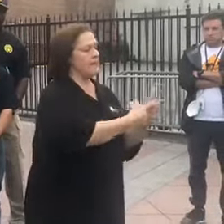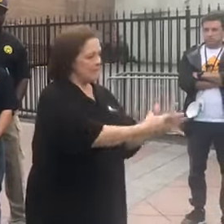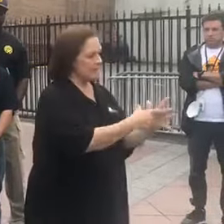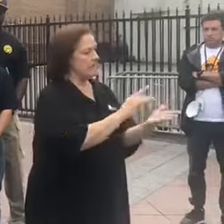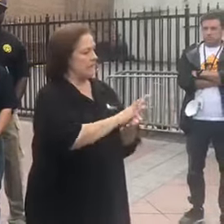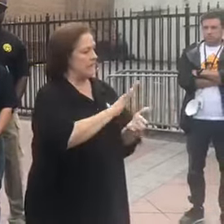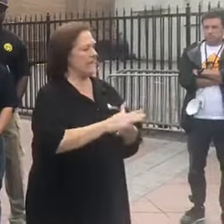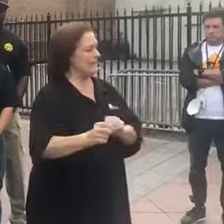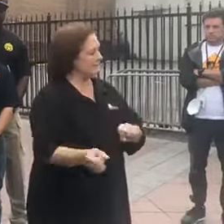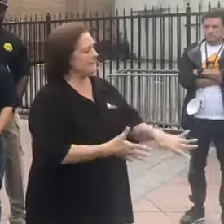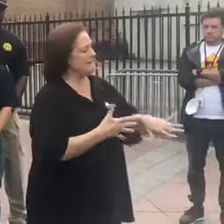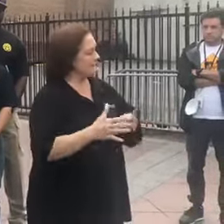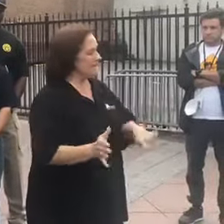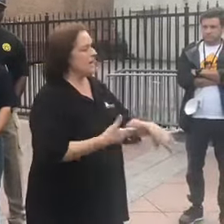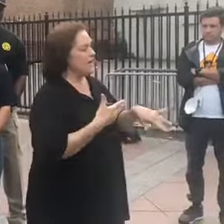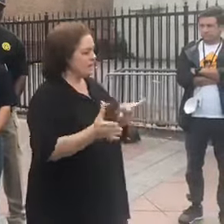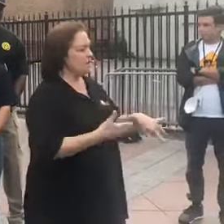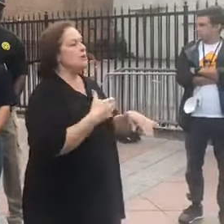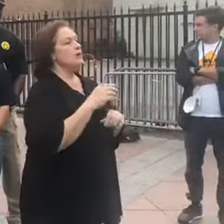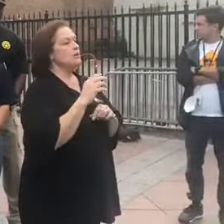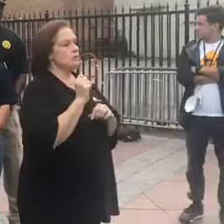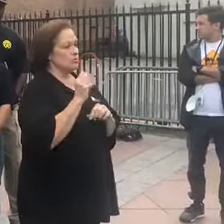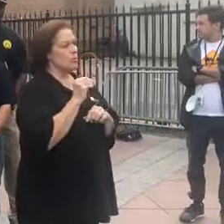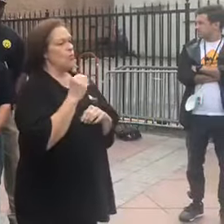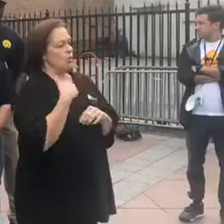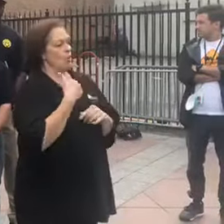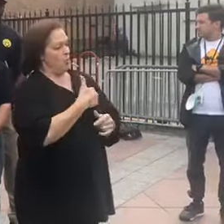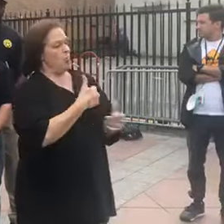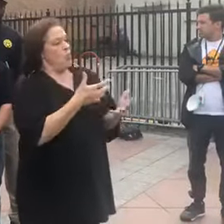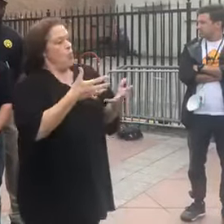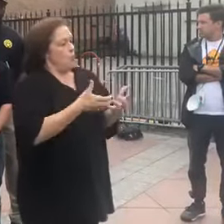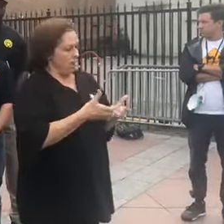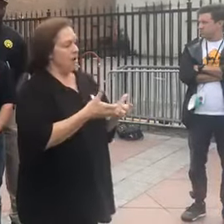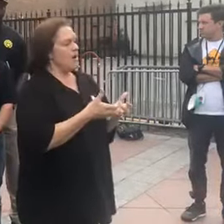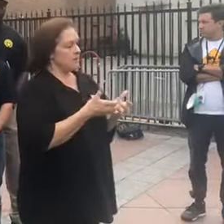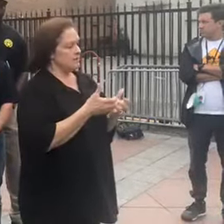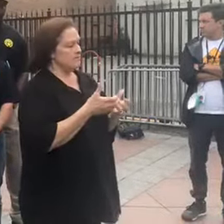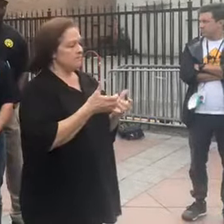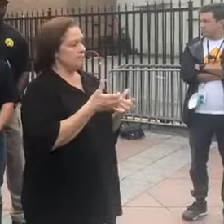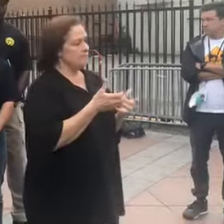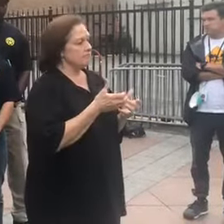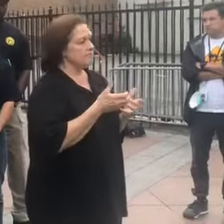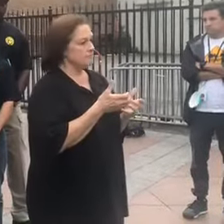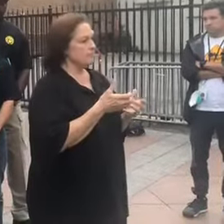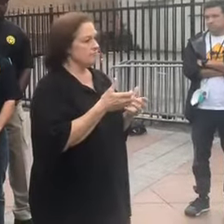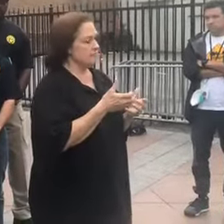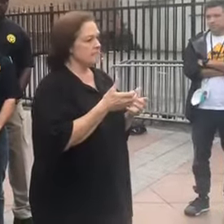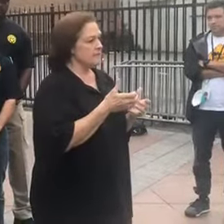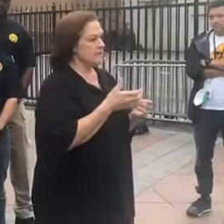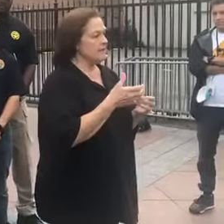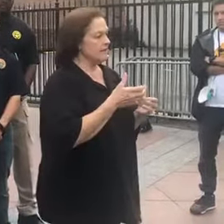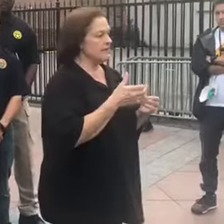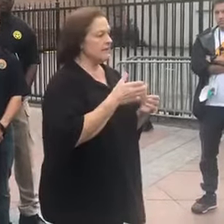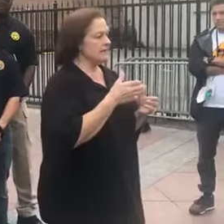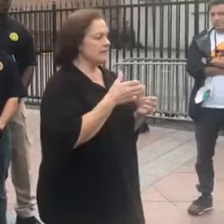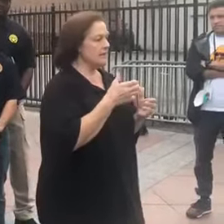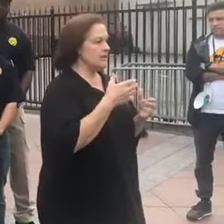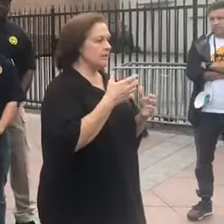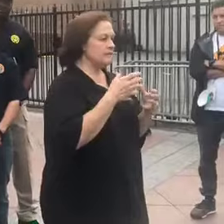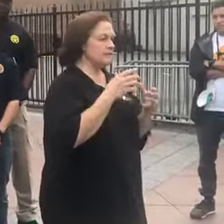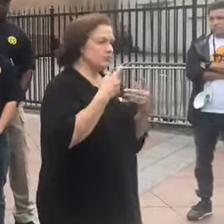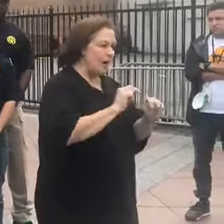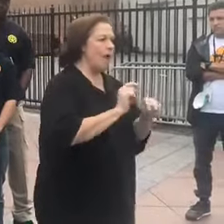little bit more, as they've been doing all along, but to get a little bit further in our steps to get these towers down before this bad weather comes